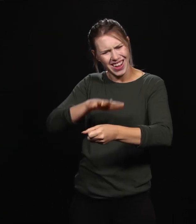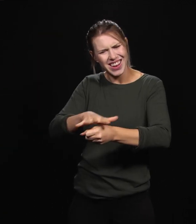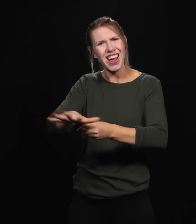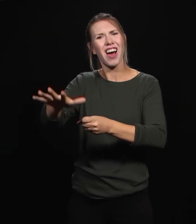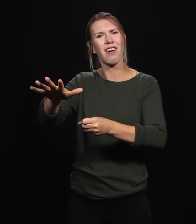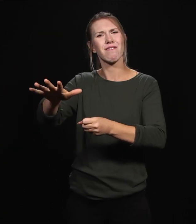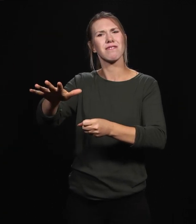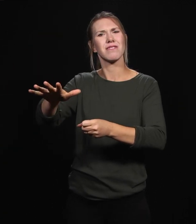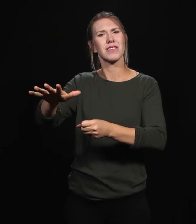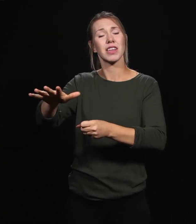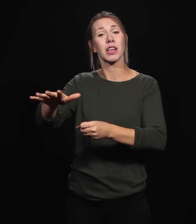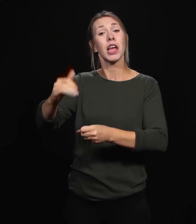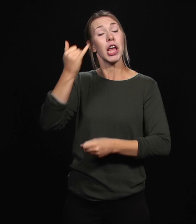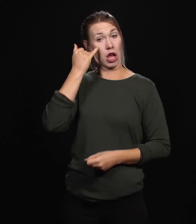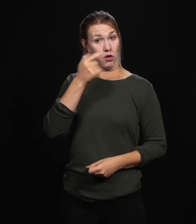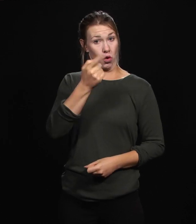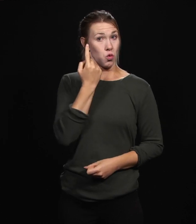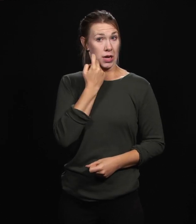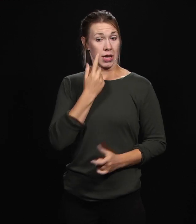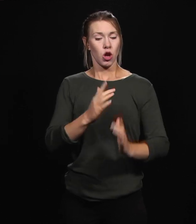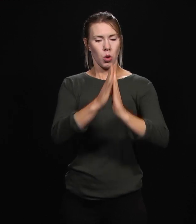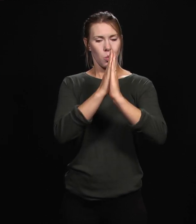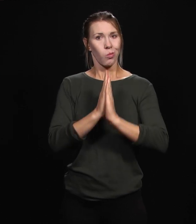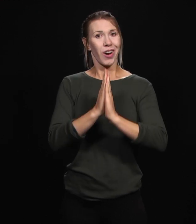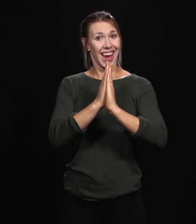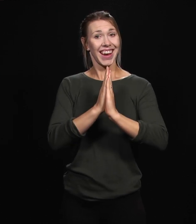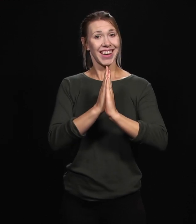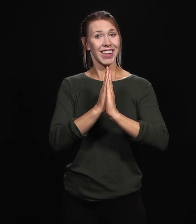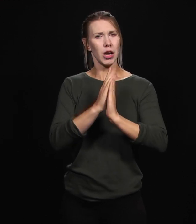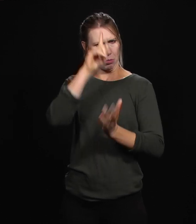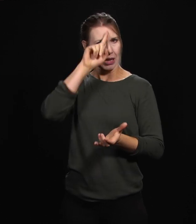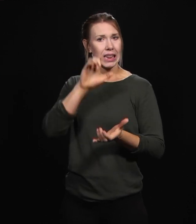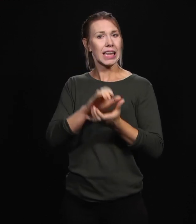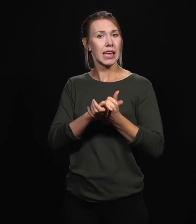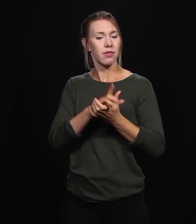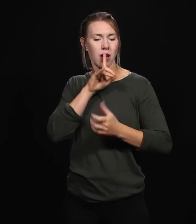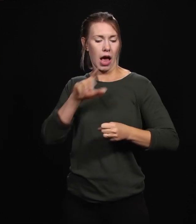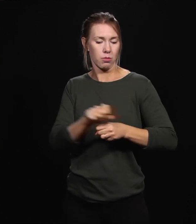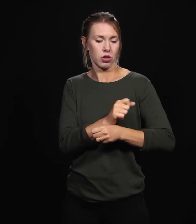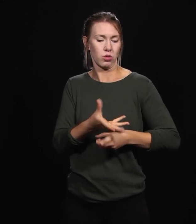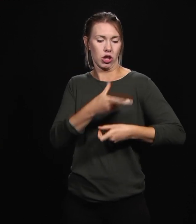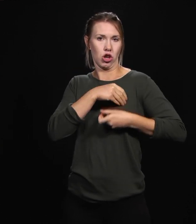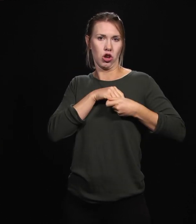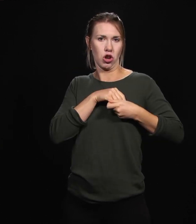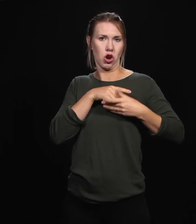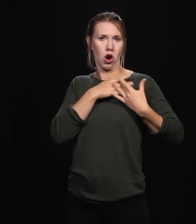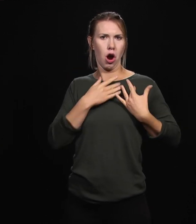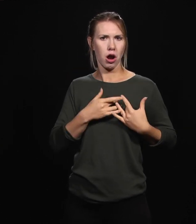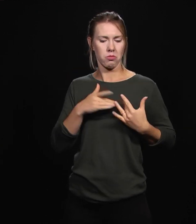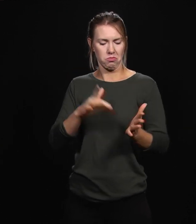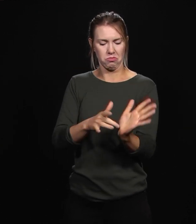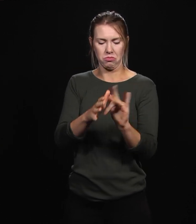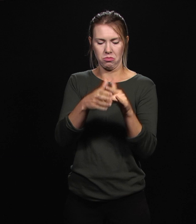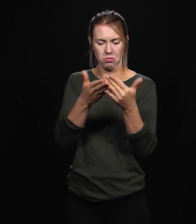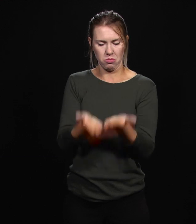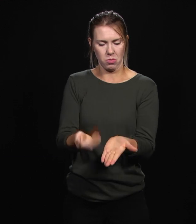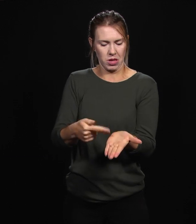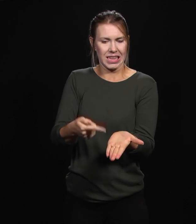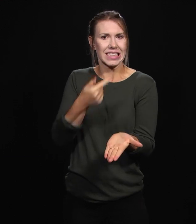If you prayed that prayer and you believed that in your heart, the Bible tells us that's what we do to be saved. The